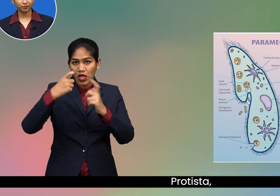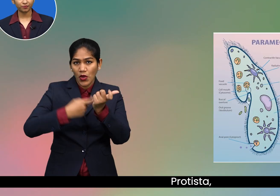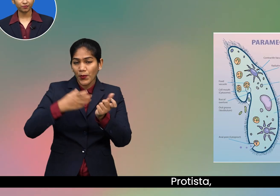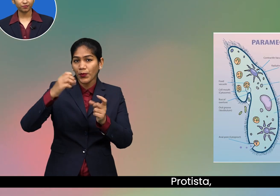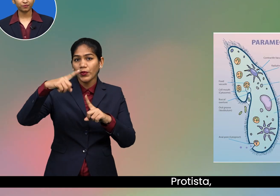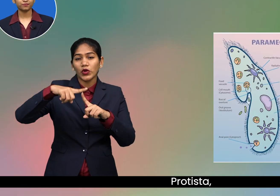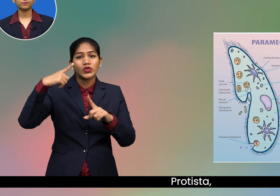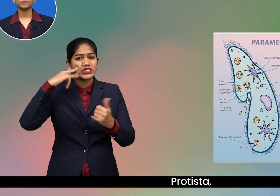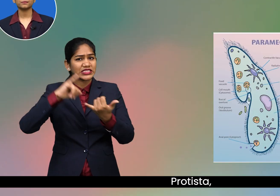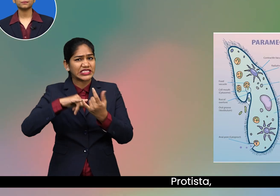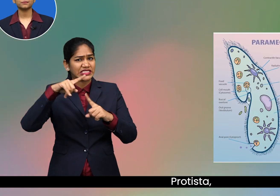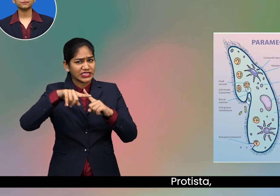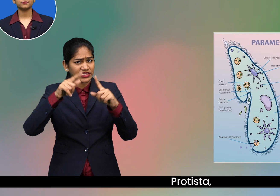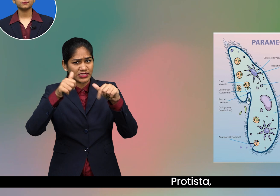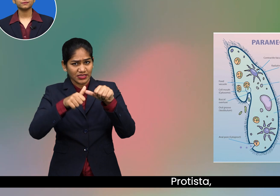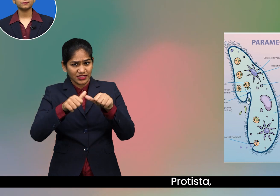Protista,